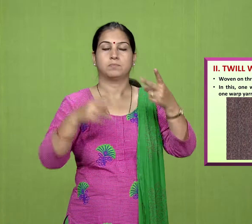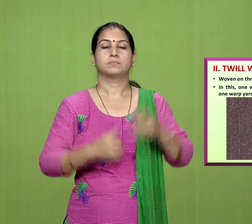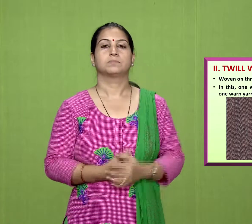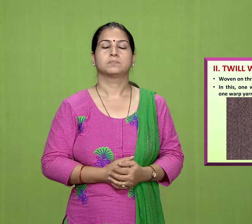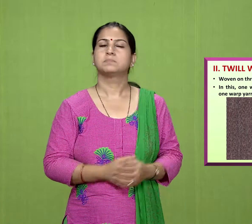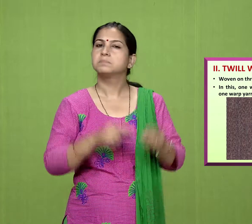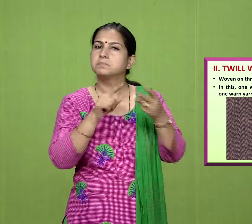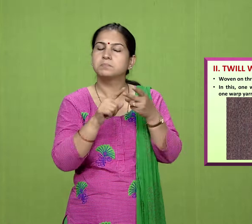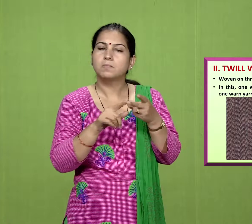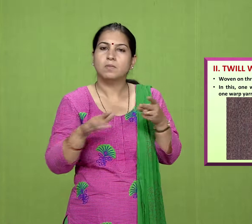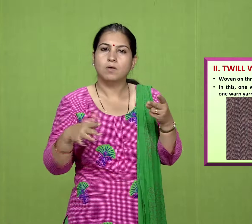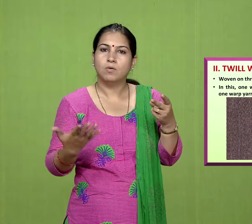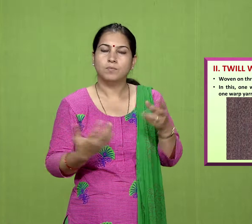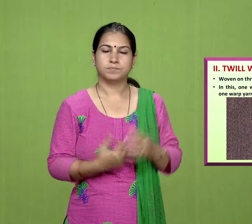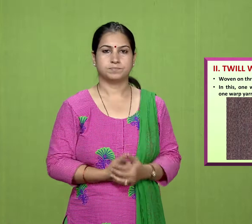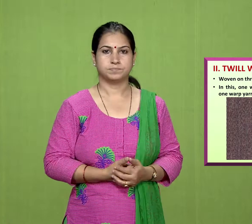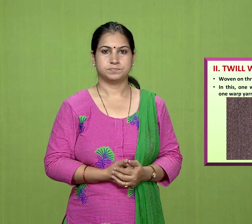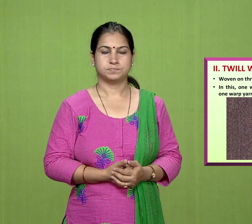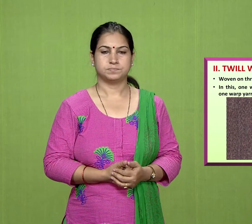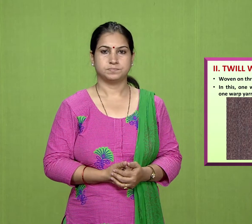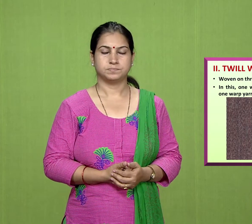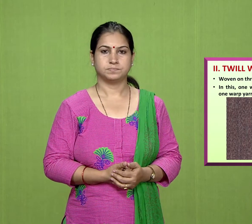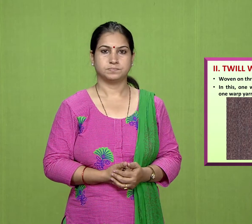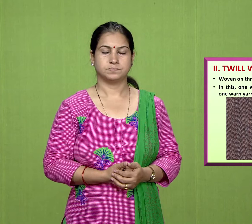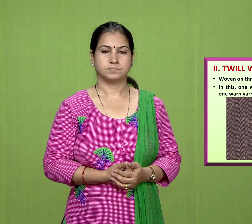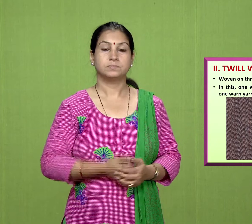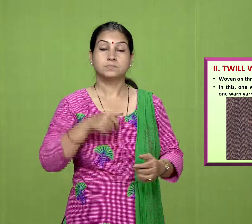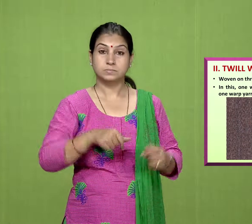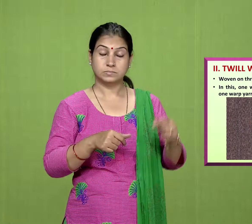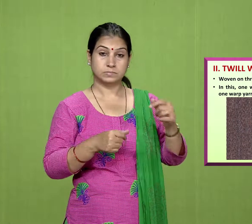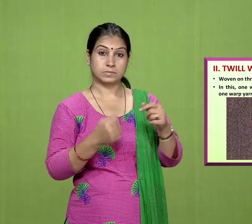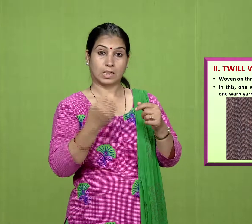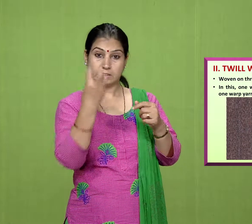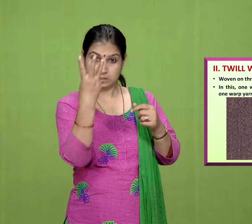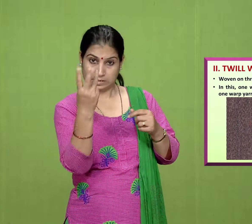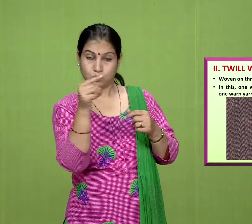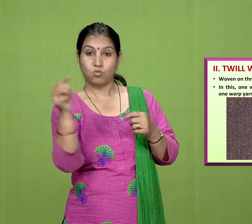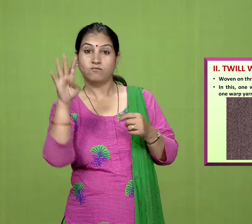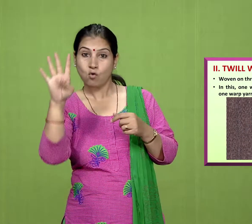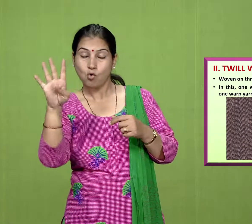which is woven or 3 to 4 hardness loom in this one weft